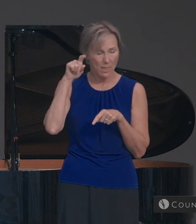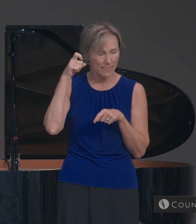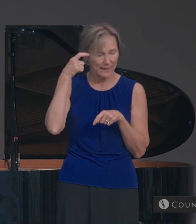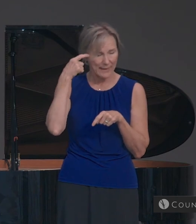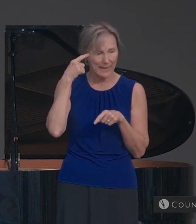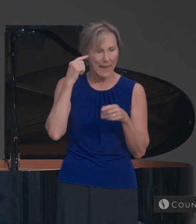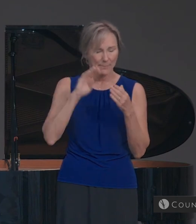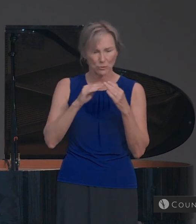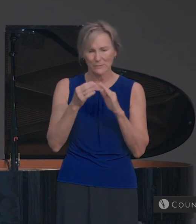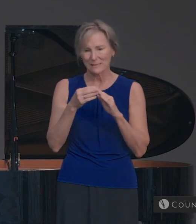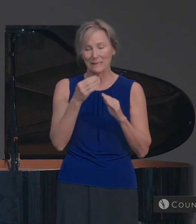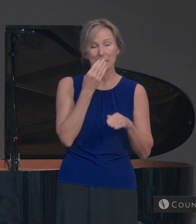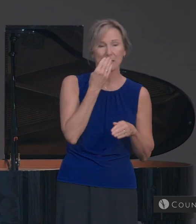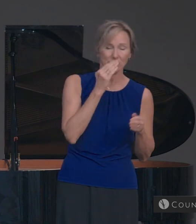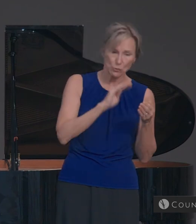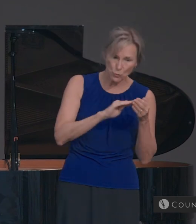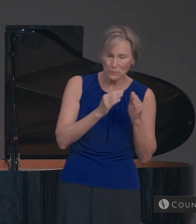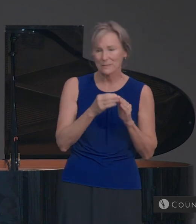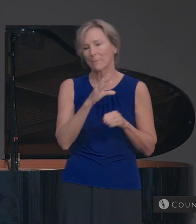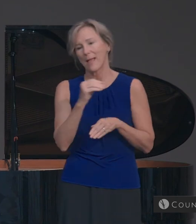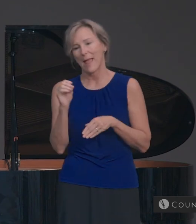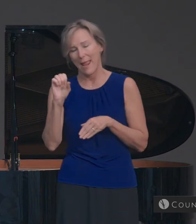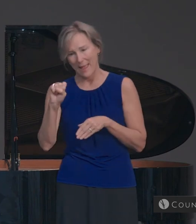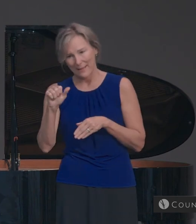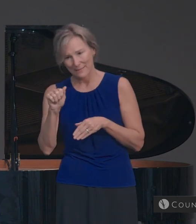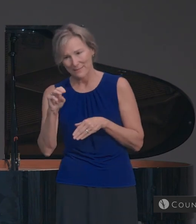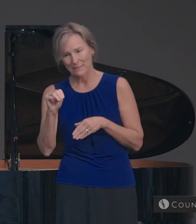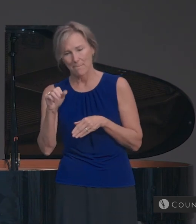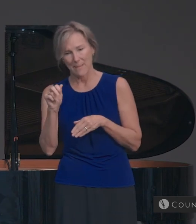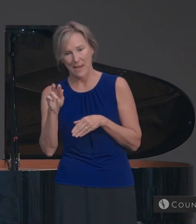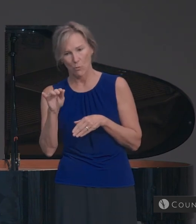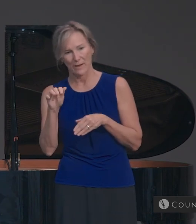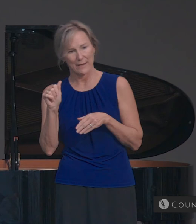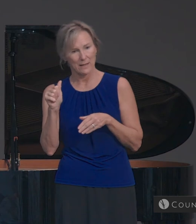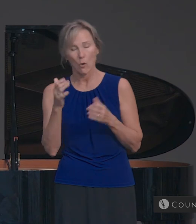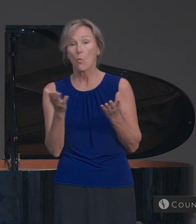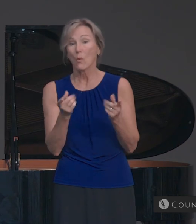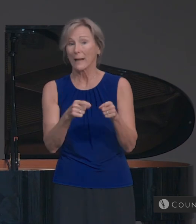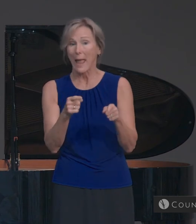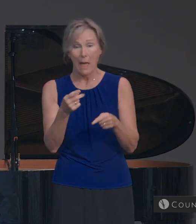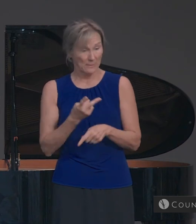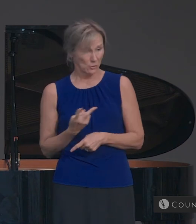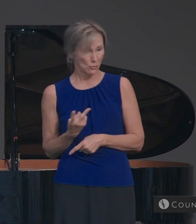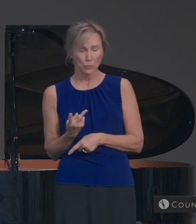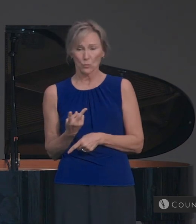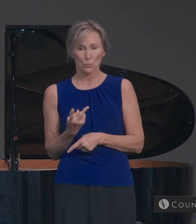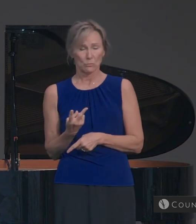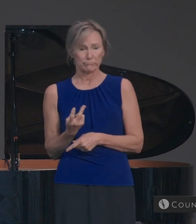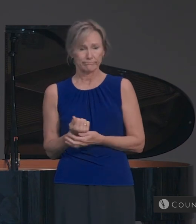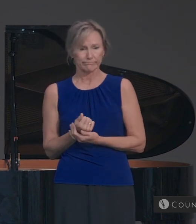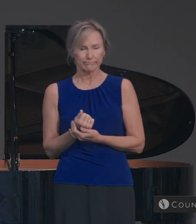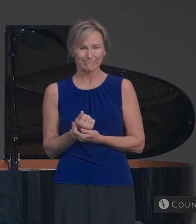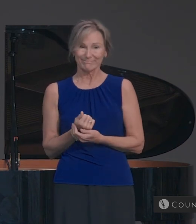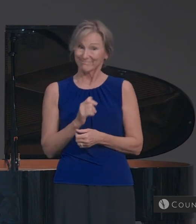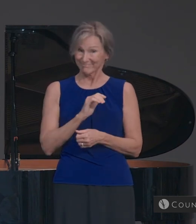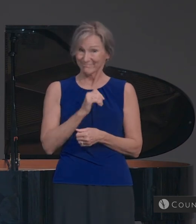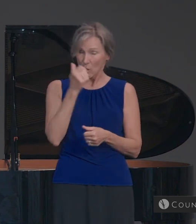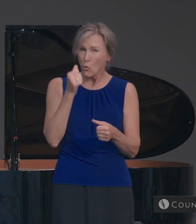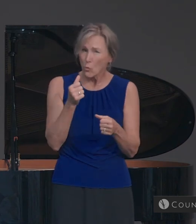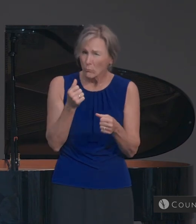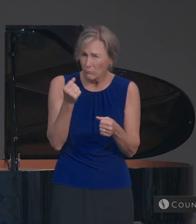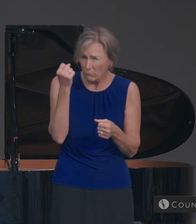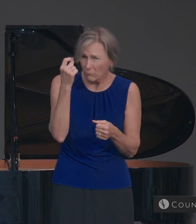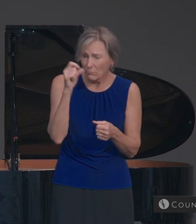these histories, we see what really happened to those capitals. We need to remember that all the outlying cities fell as